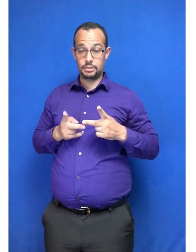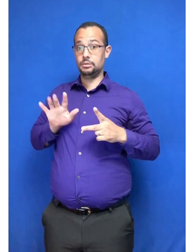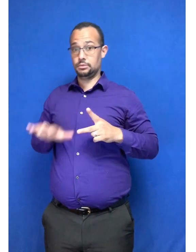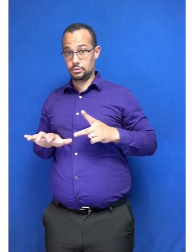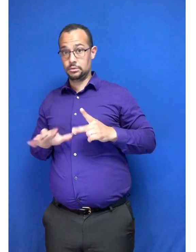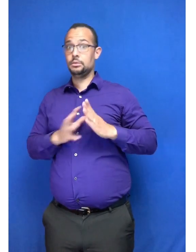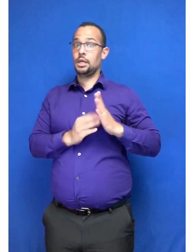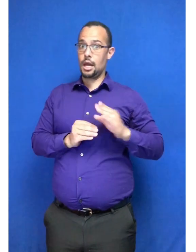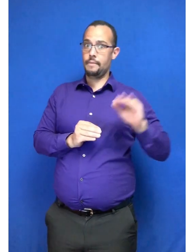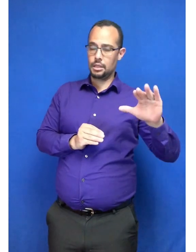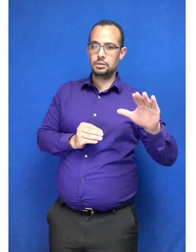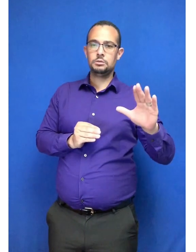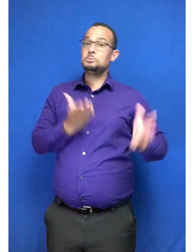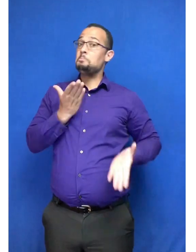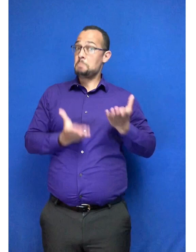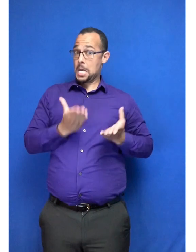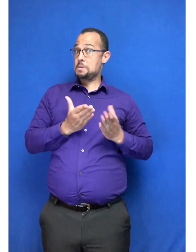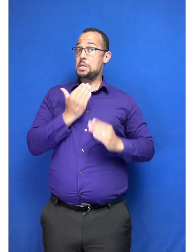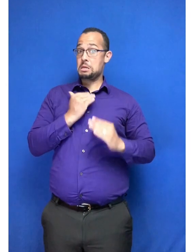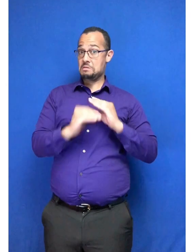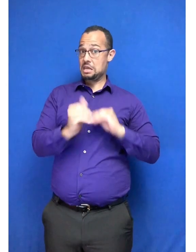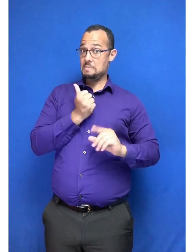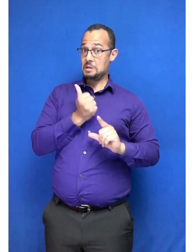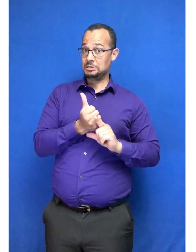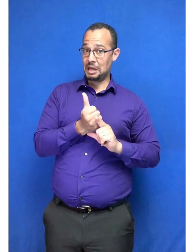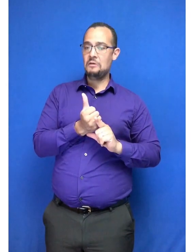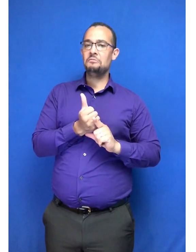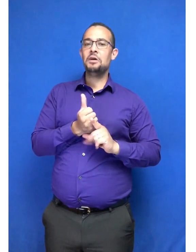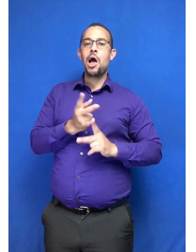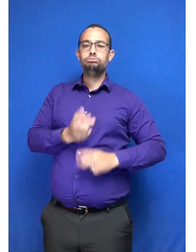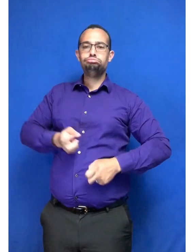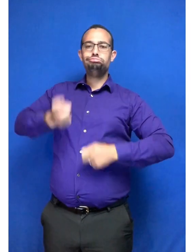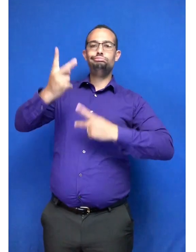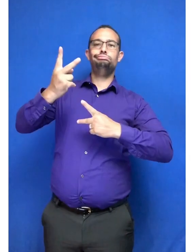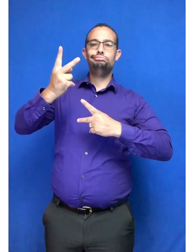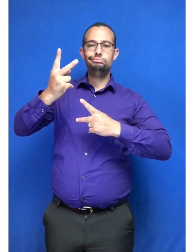If possible, you can even email yourself a copy of all of this so there is a digital version.